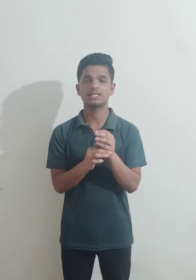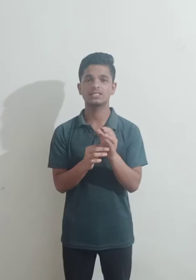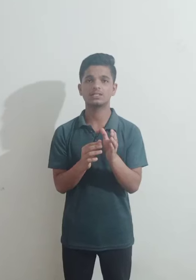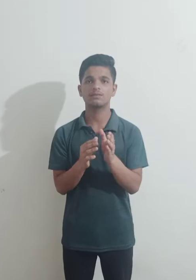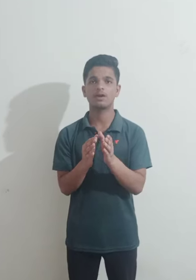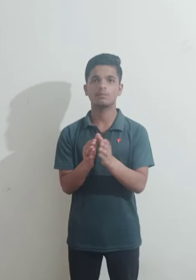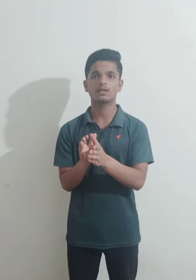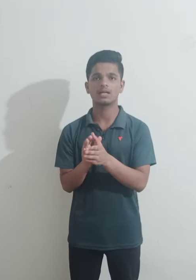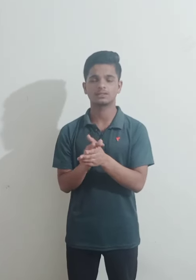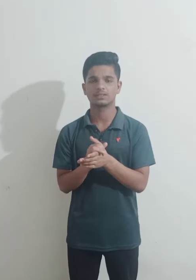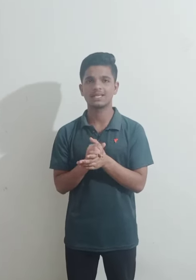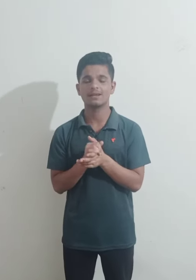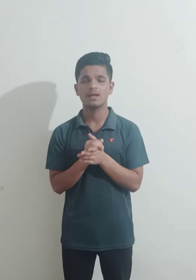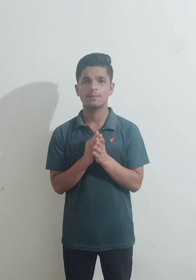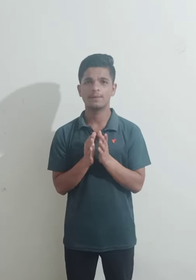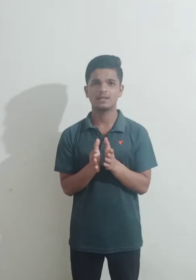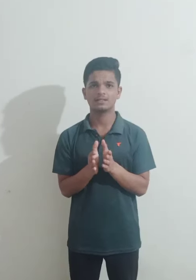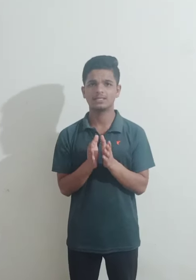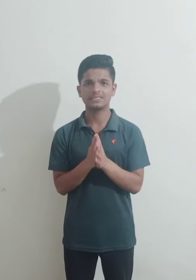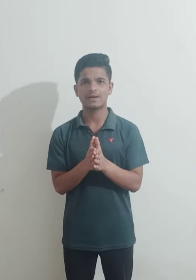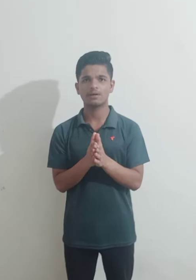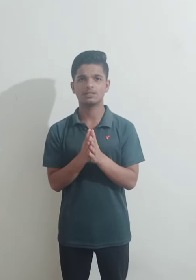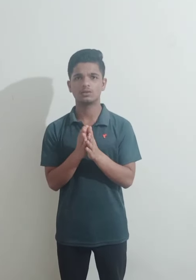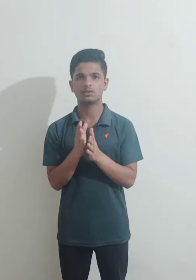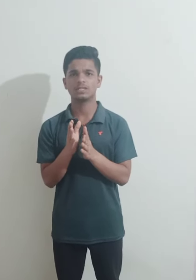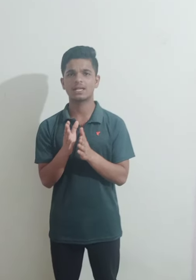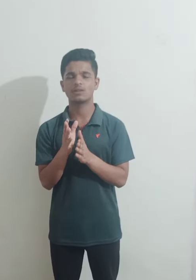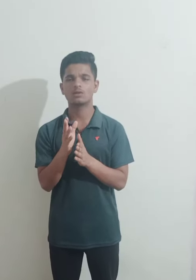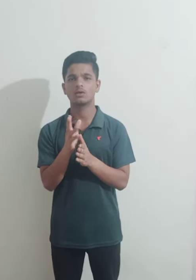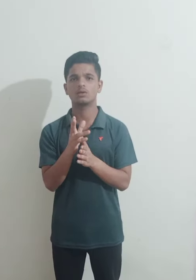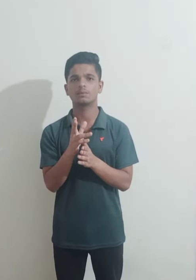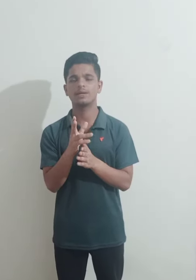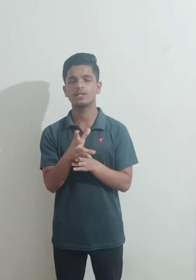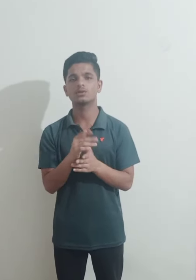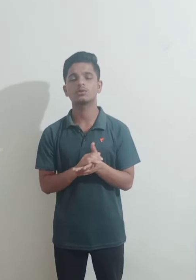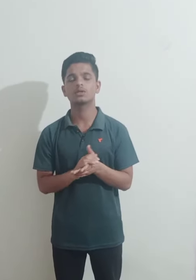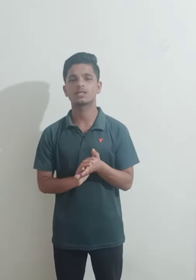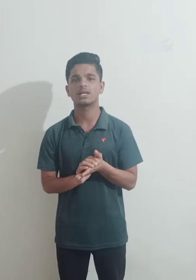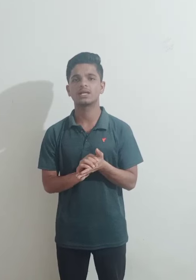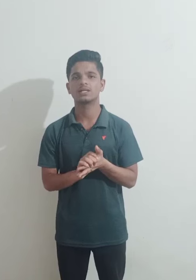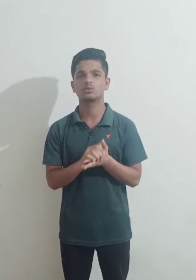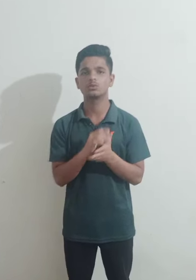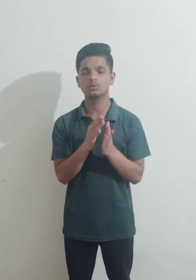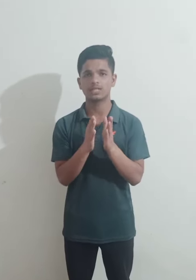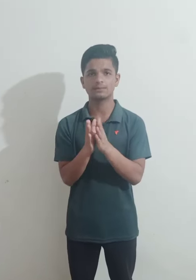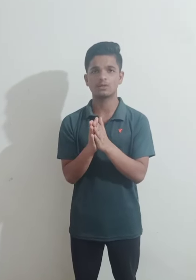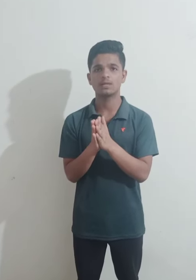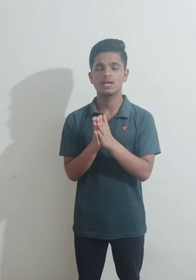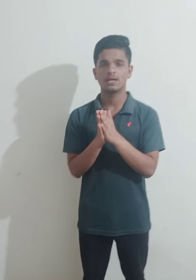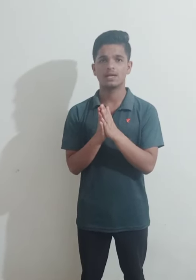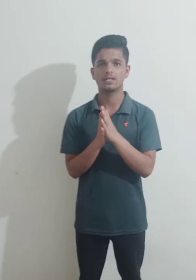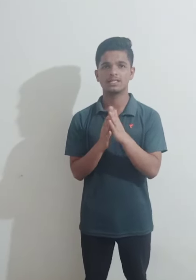of a class. In Java there are mainly two types of initializing the